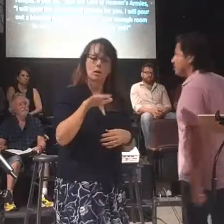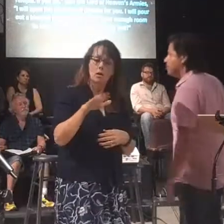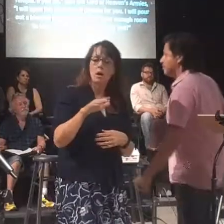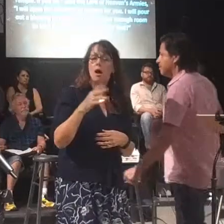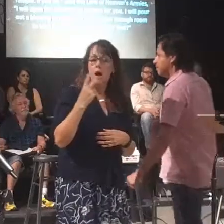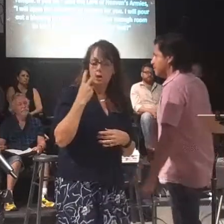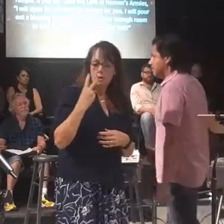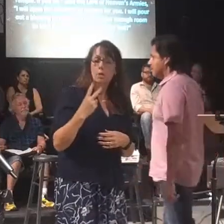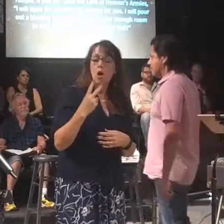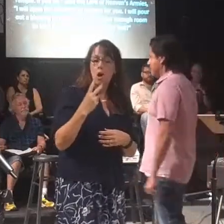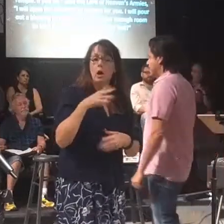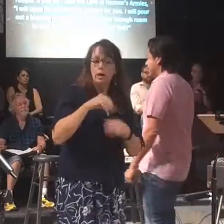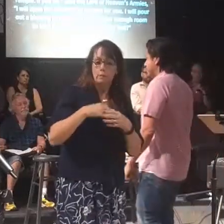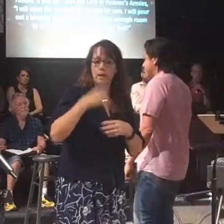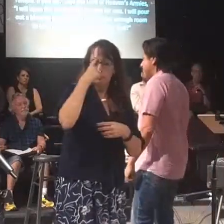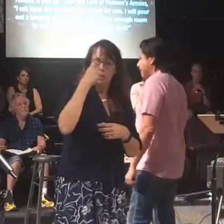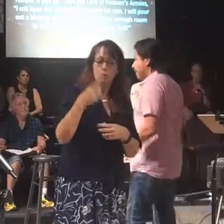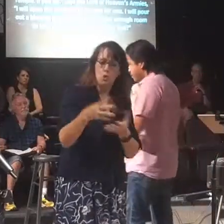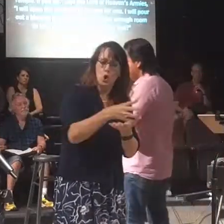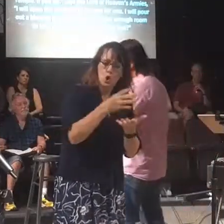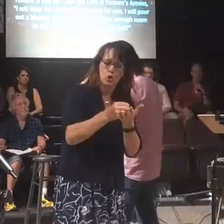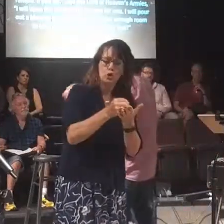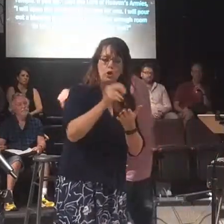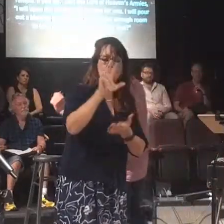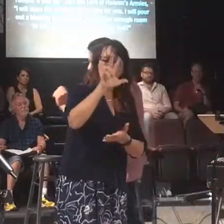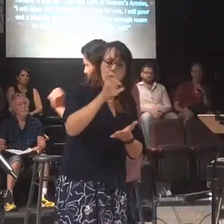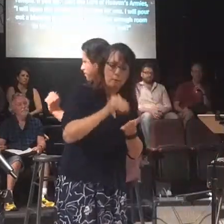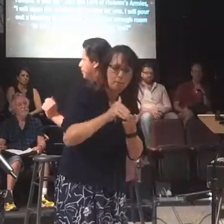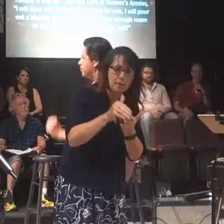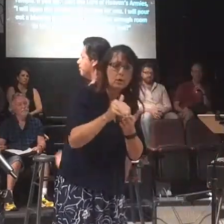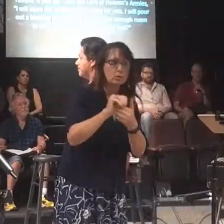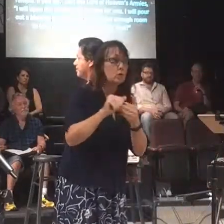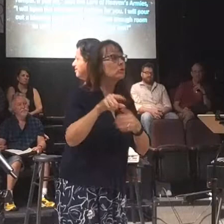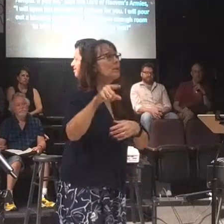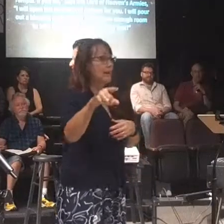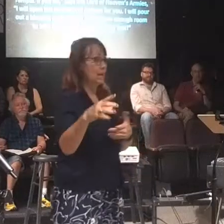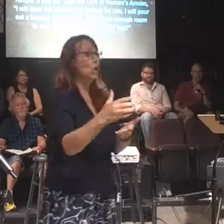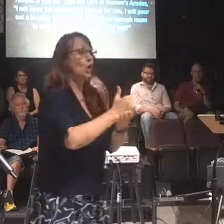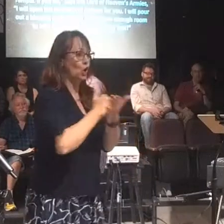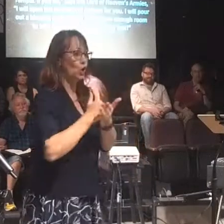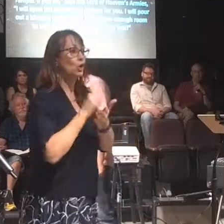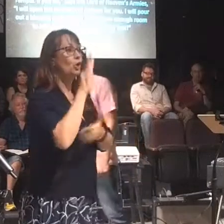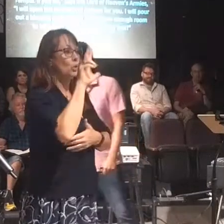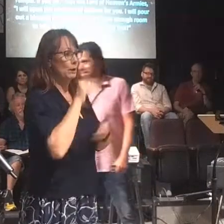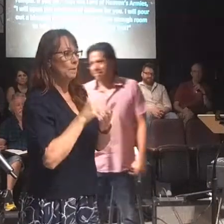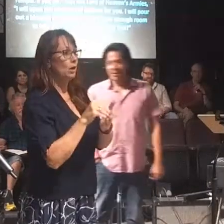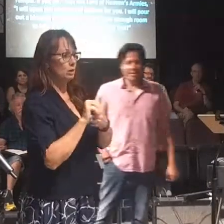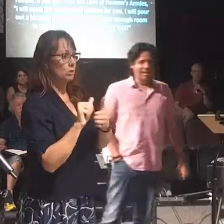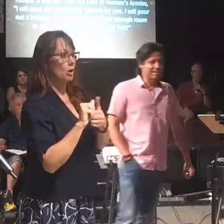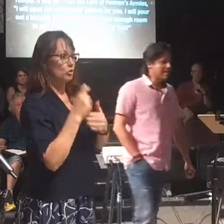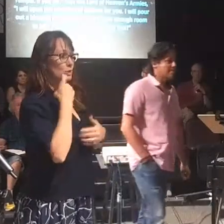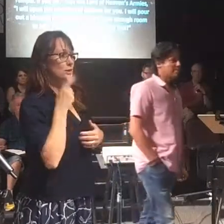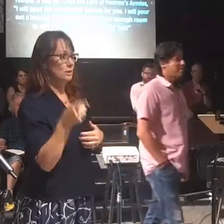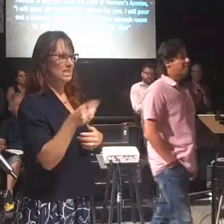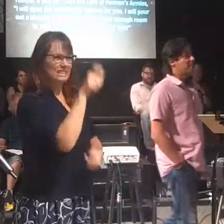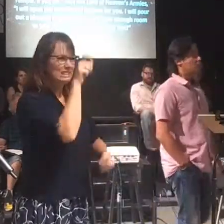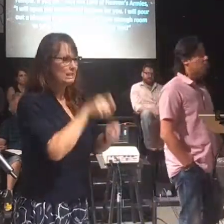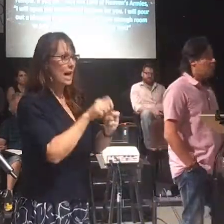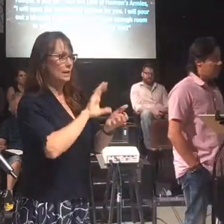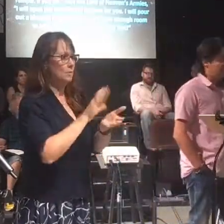$3 million. And he had made exactly $3 million just recently. And this